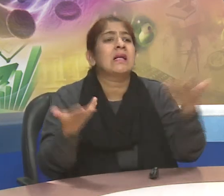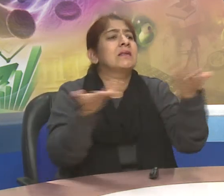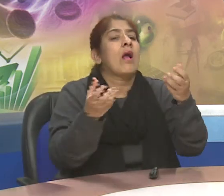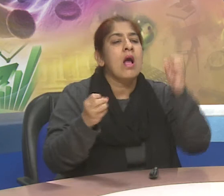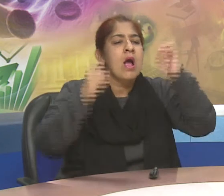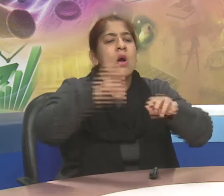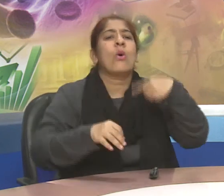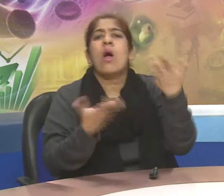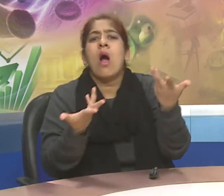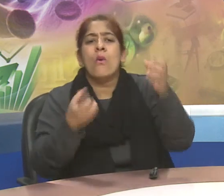effect of